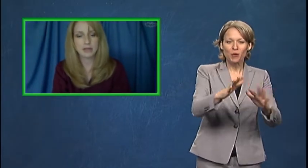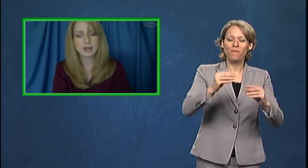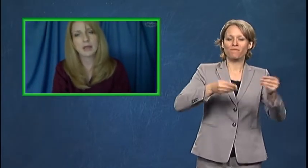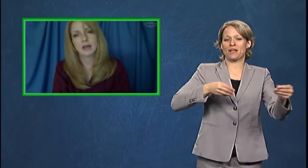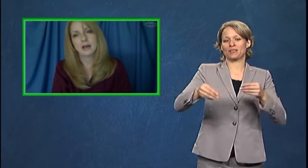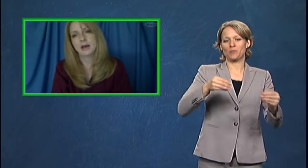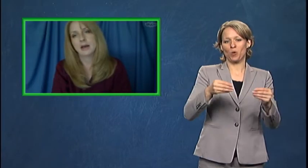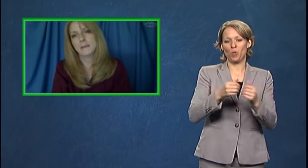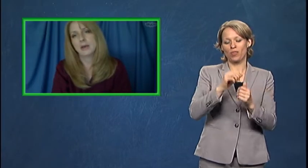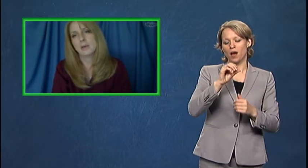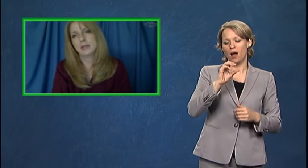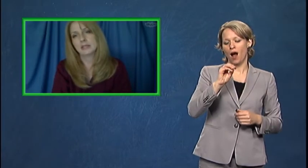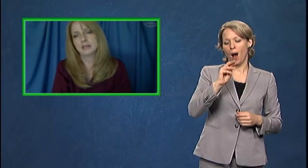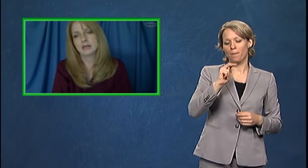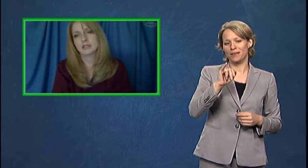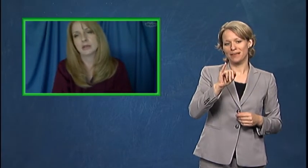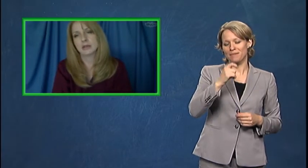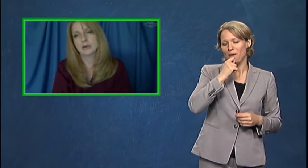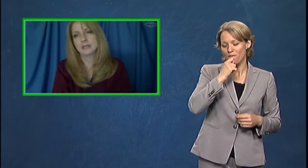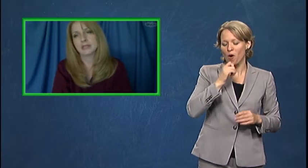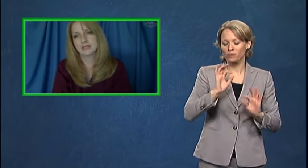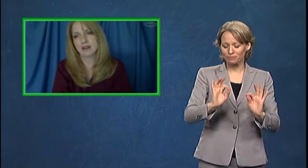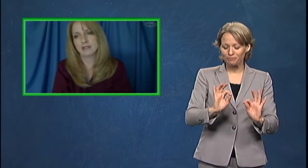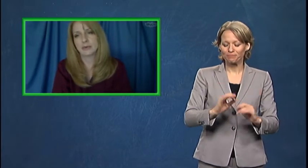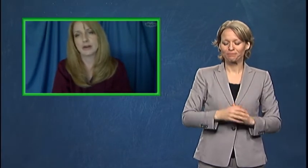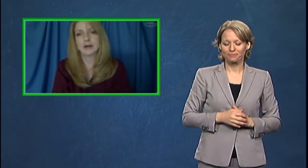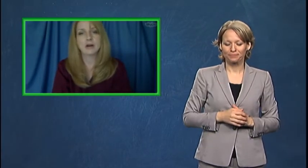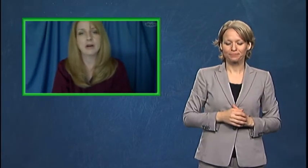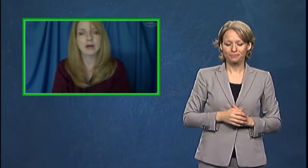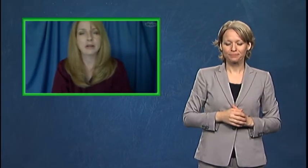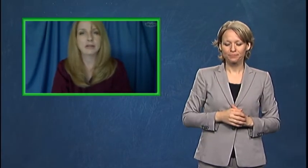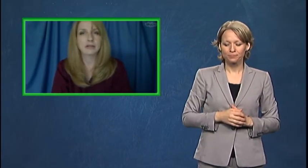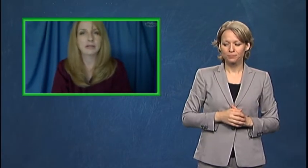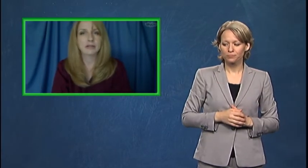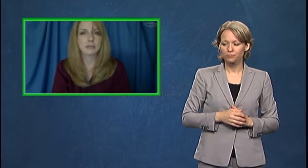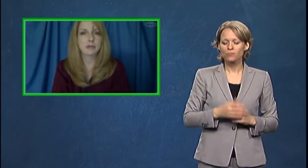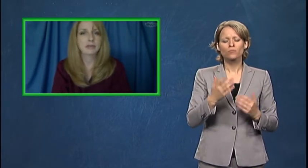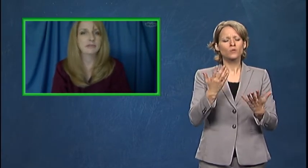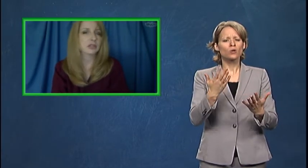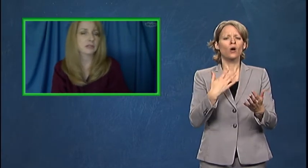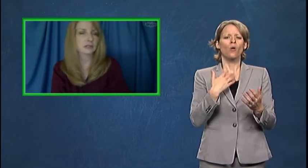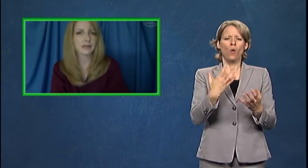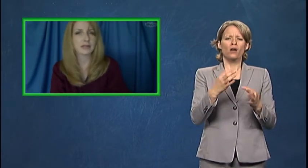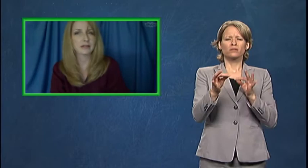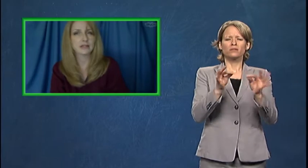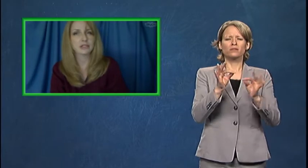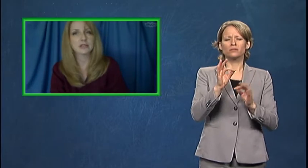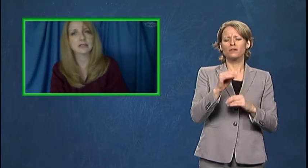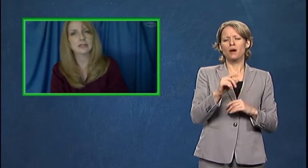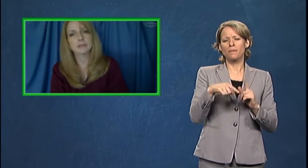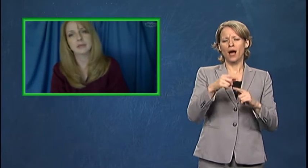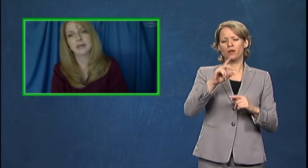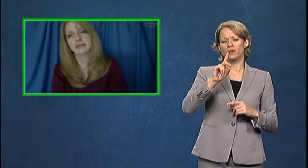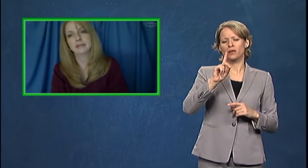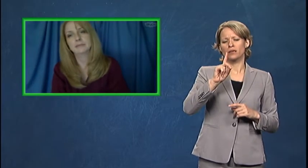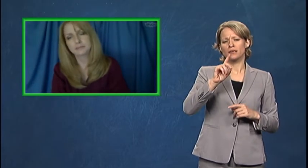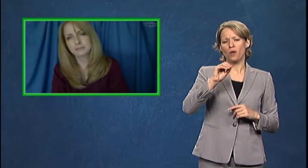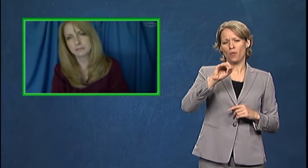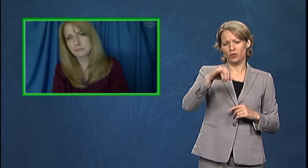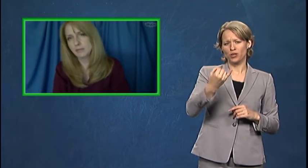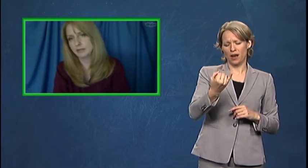Okay, I wanted to touch on equipment and software on the Department of Justice regulations that